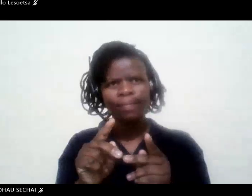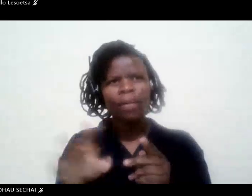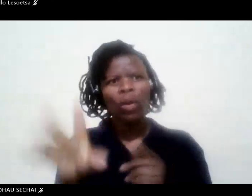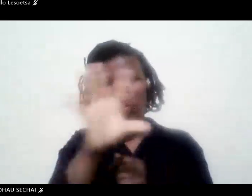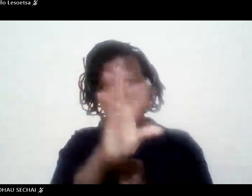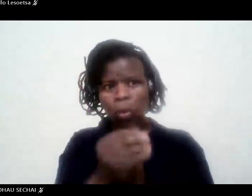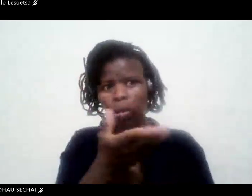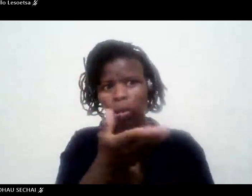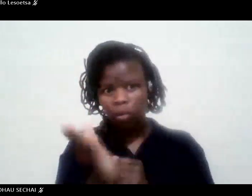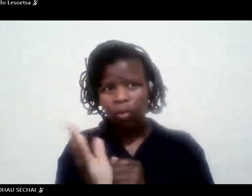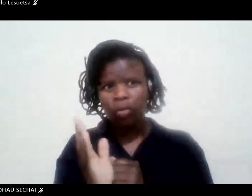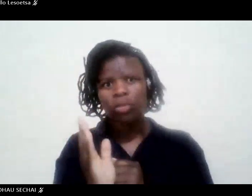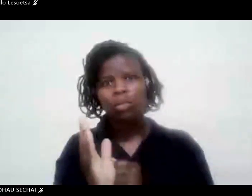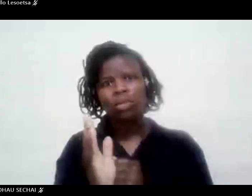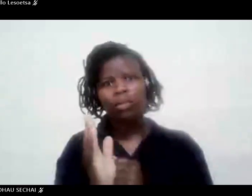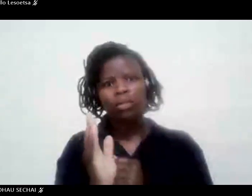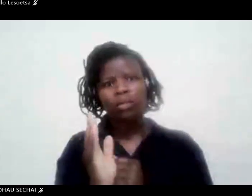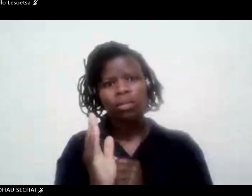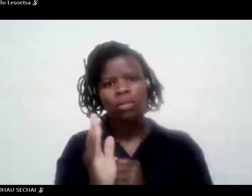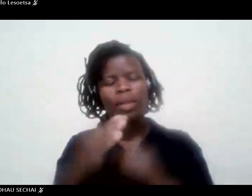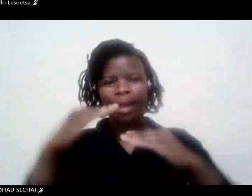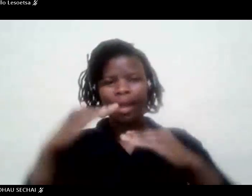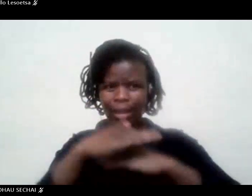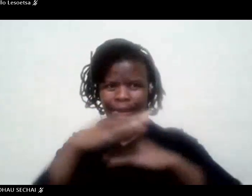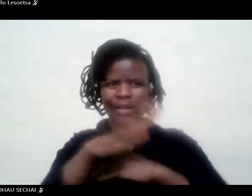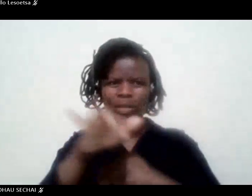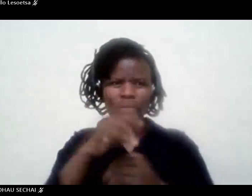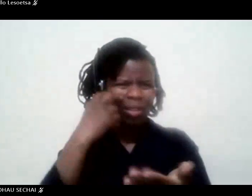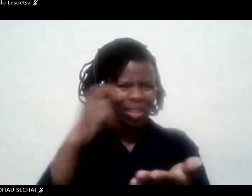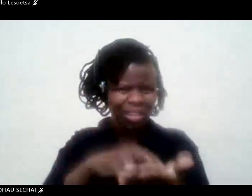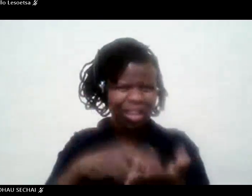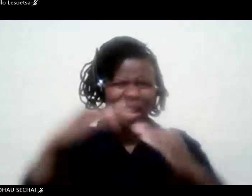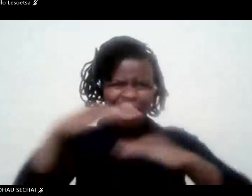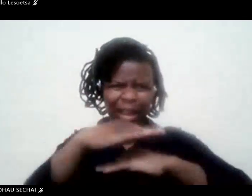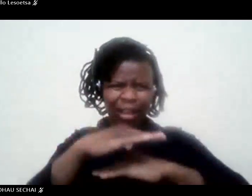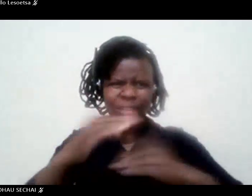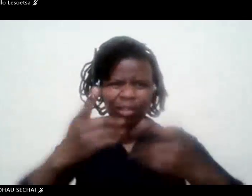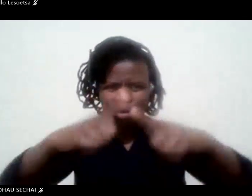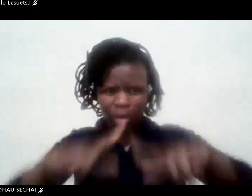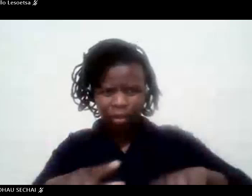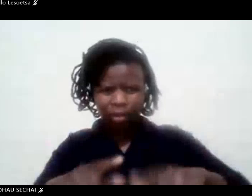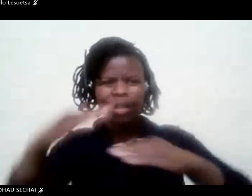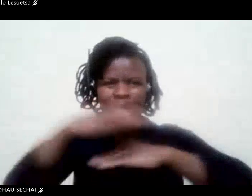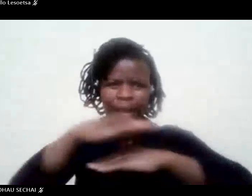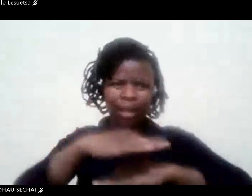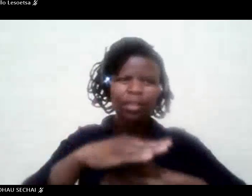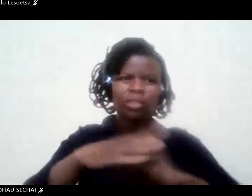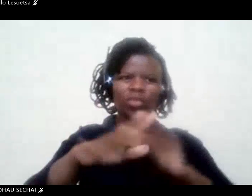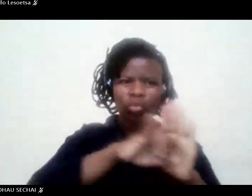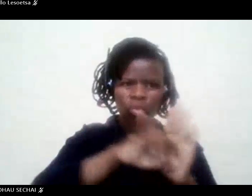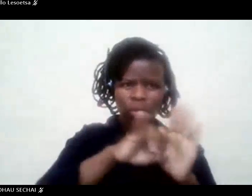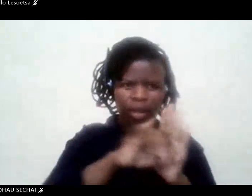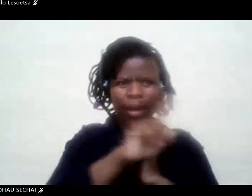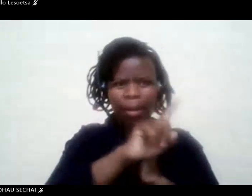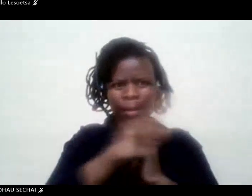the access that they need, access to language, identity, and belonging, but in a different setting than in mainstream